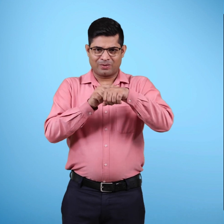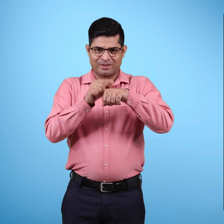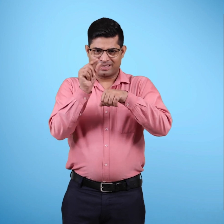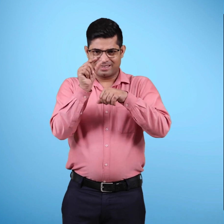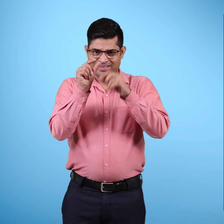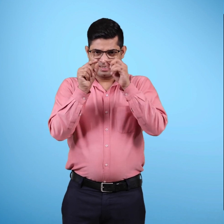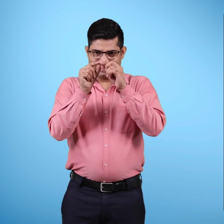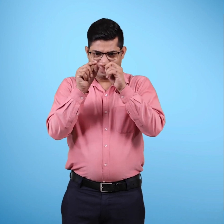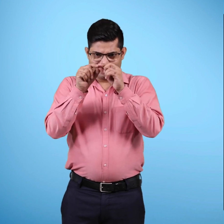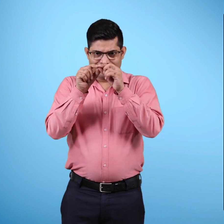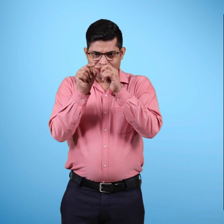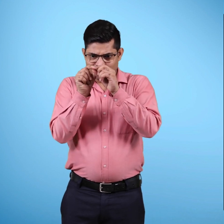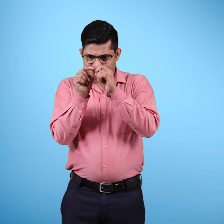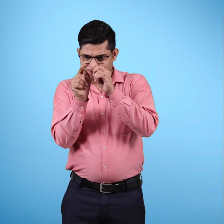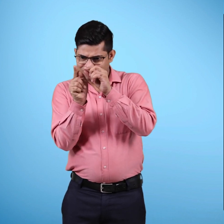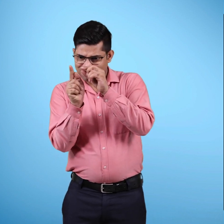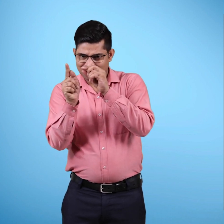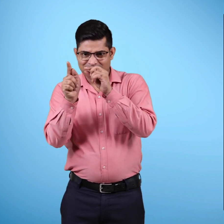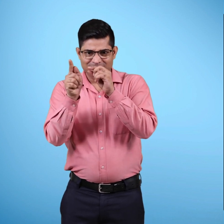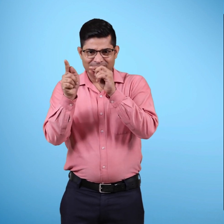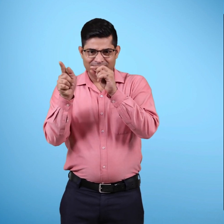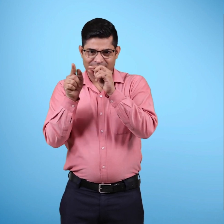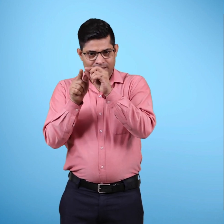you have pulled out from the cotton in the previous activity.